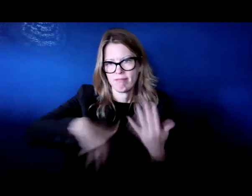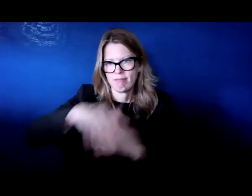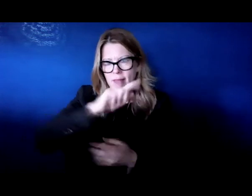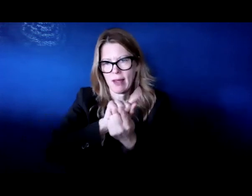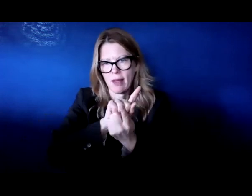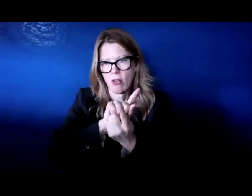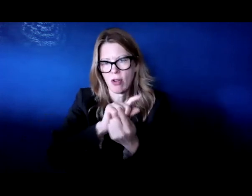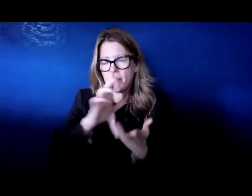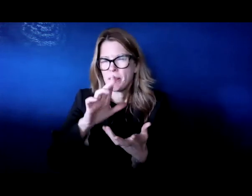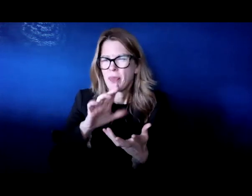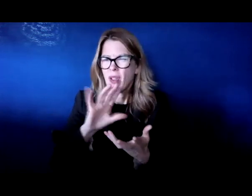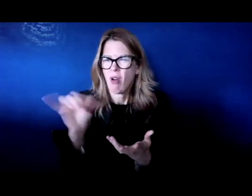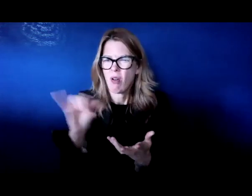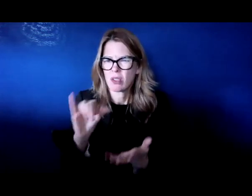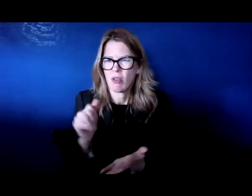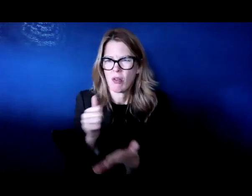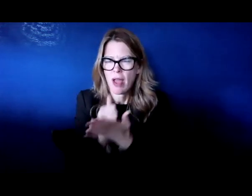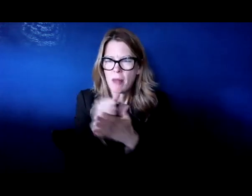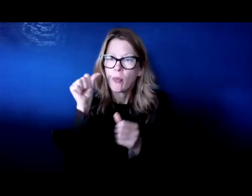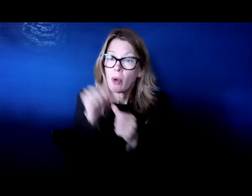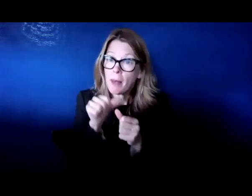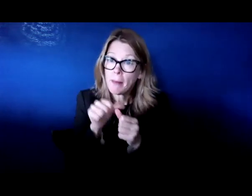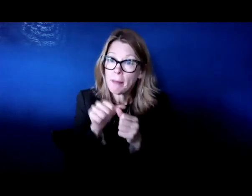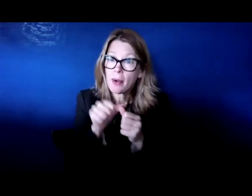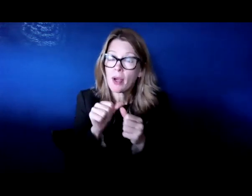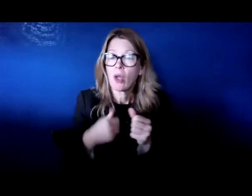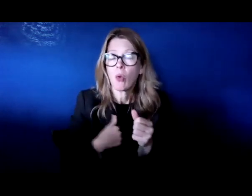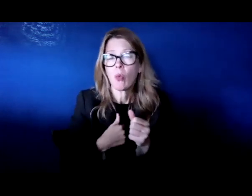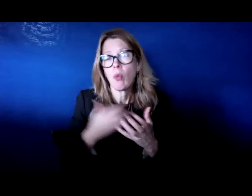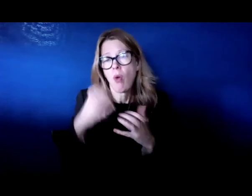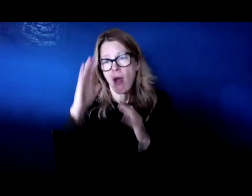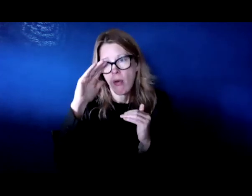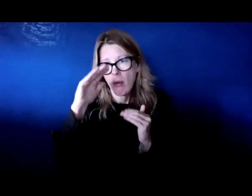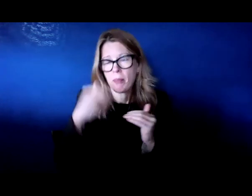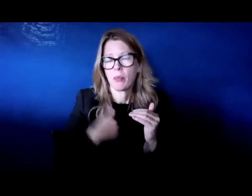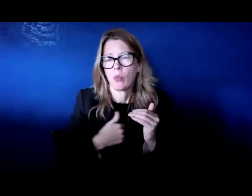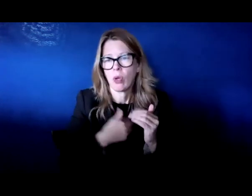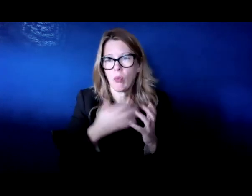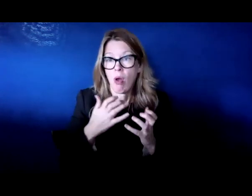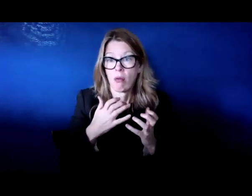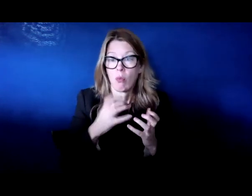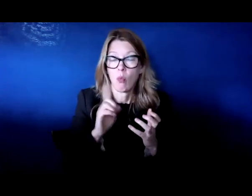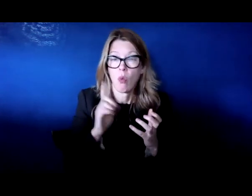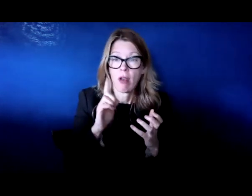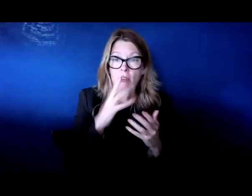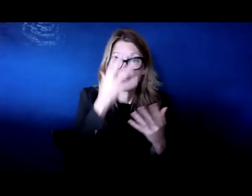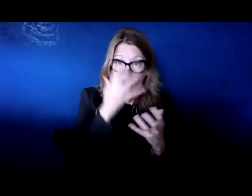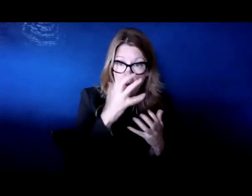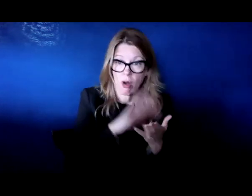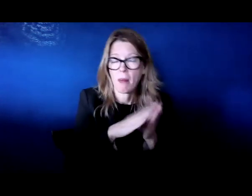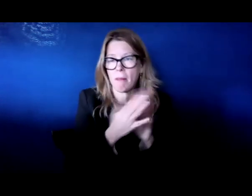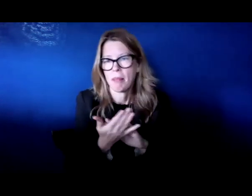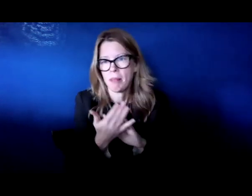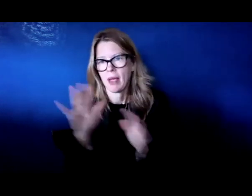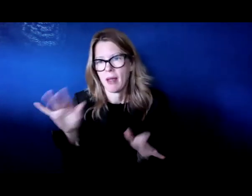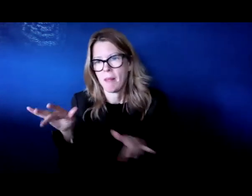Lord, remind us that there is light where there once was darkness. There is hope where there once was